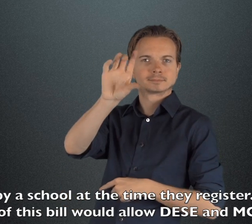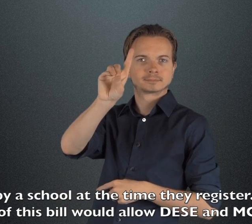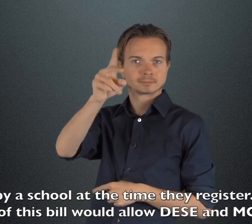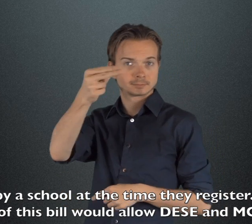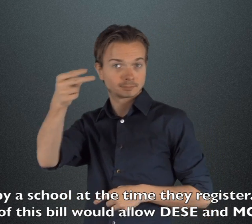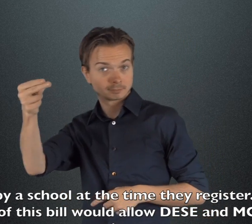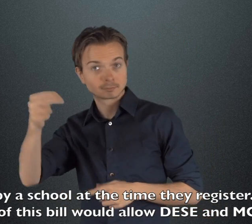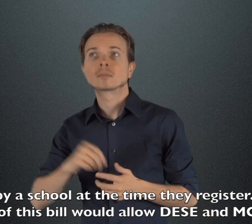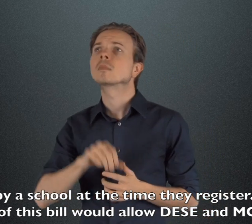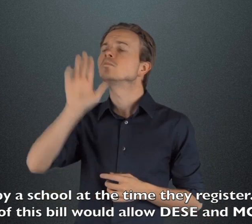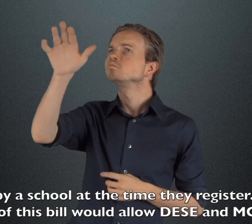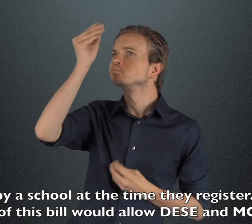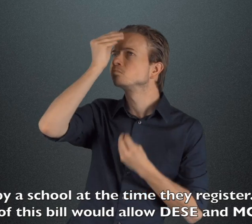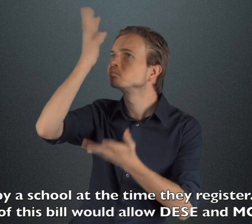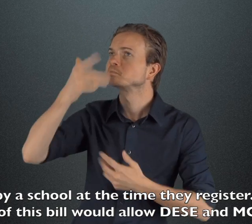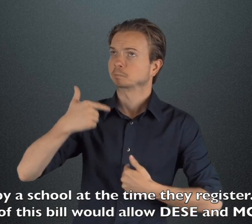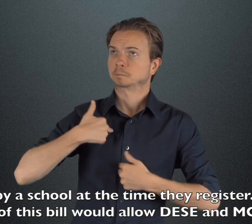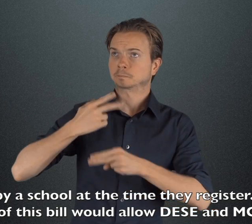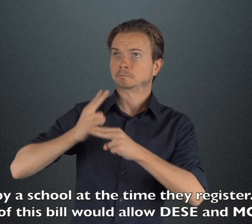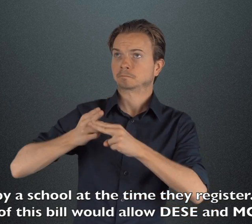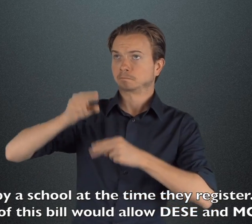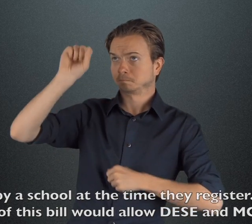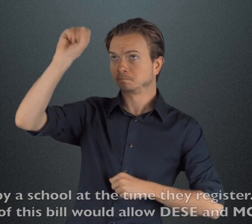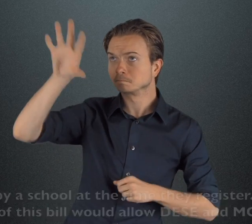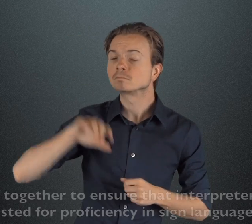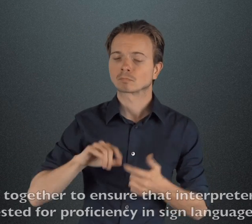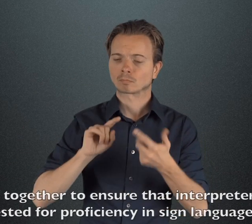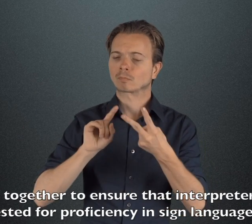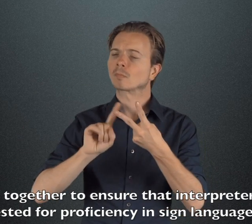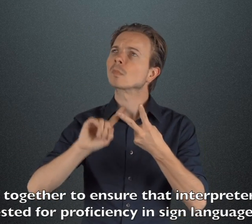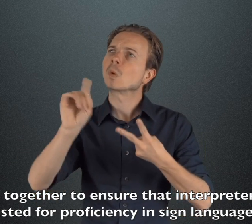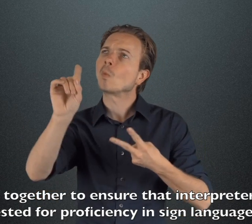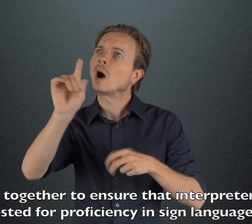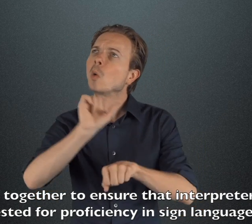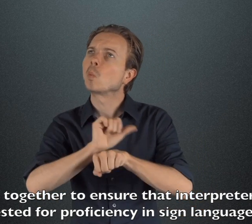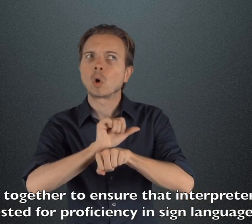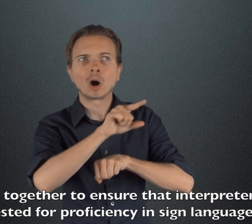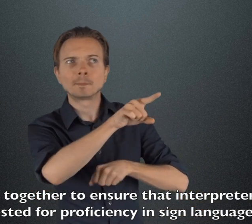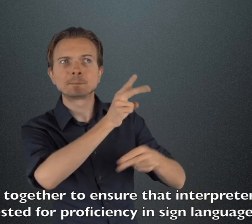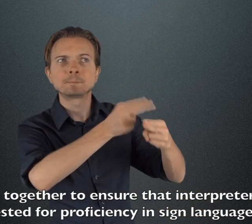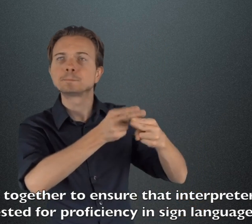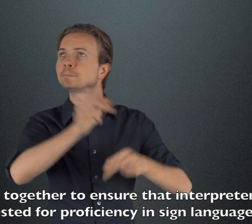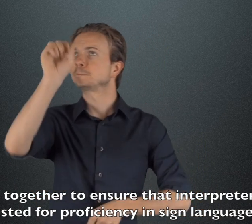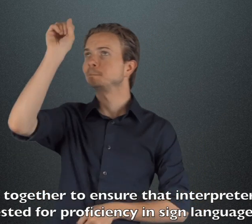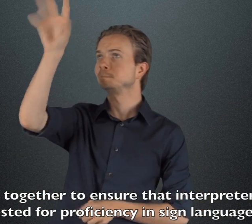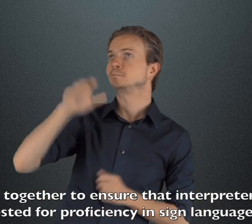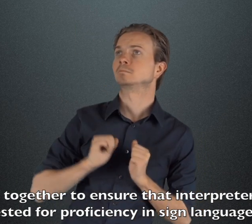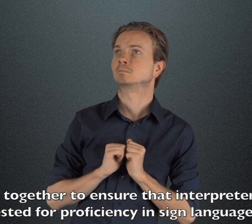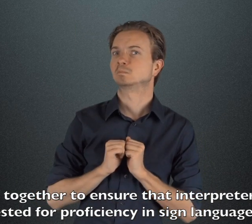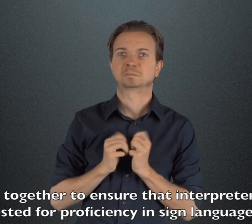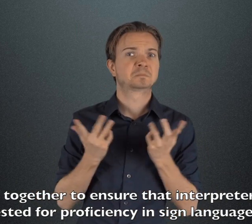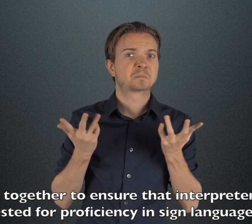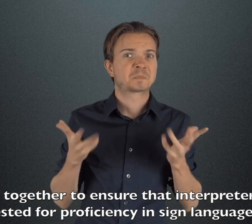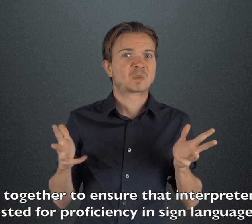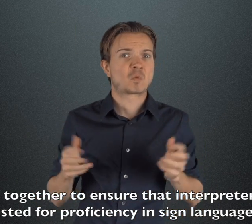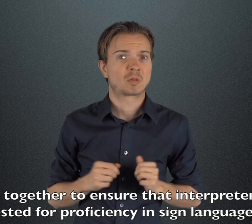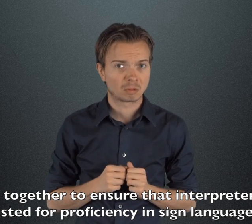their name and where they are presently working, if they are employed by a school at the time they register.